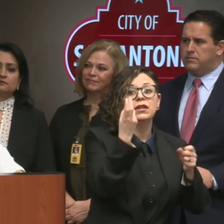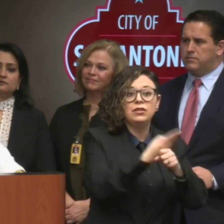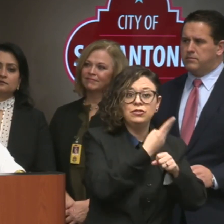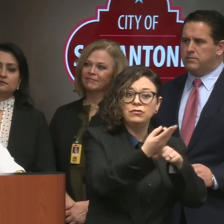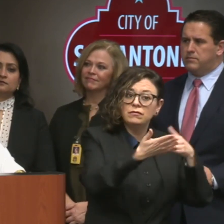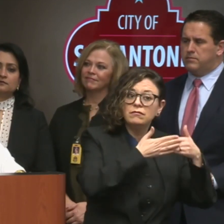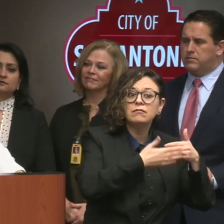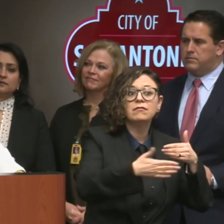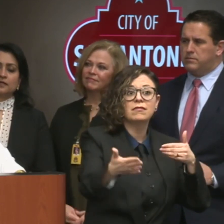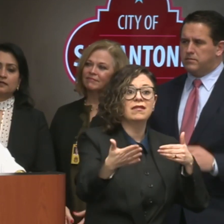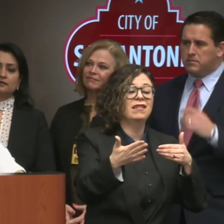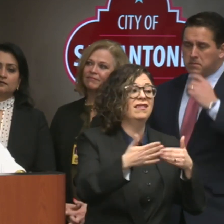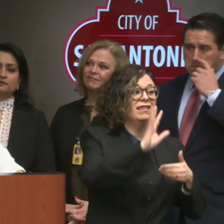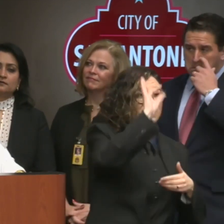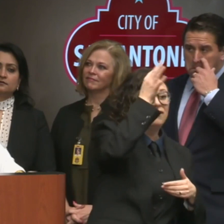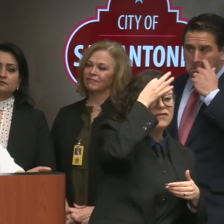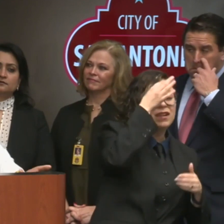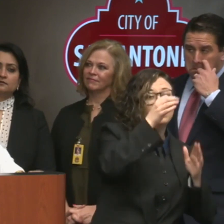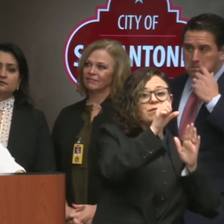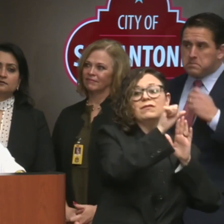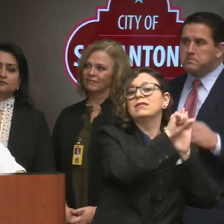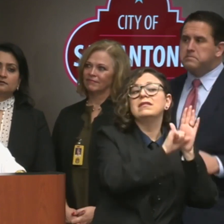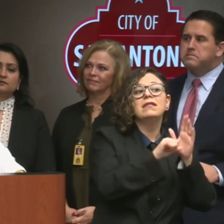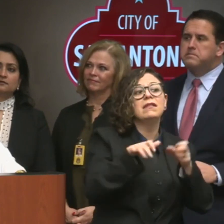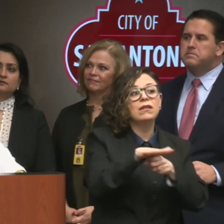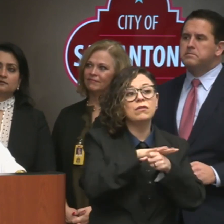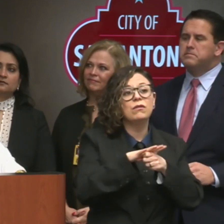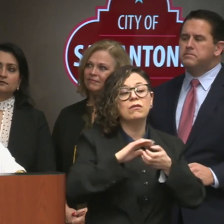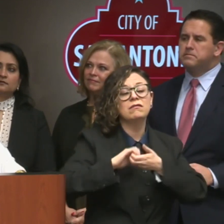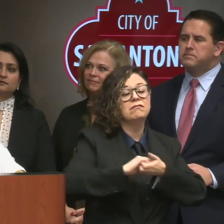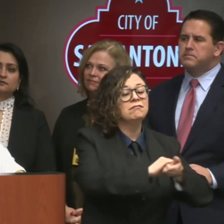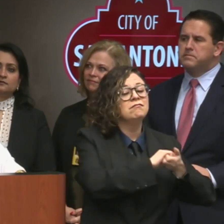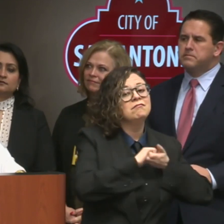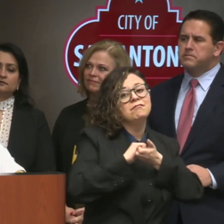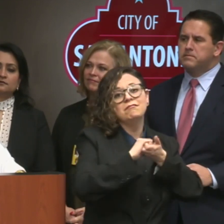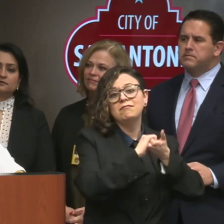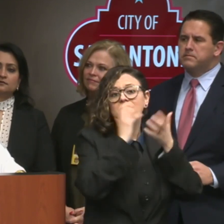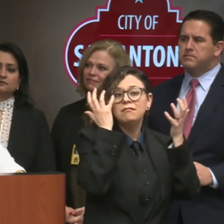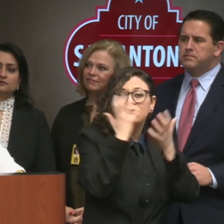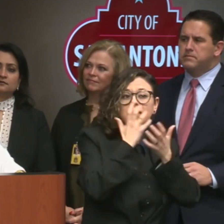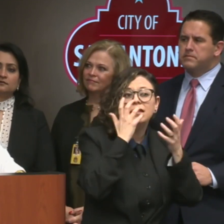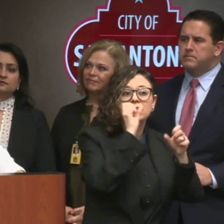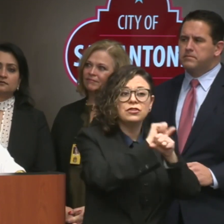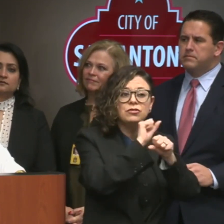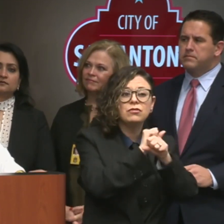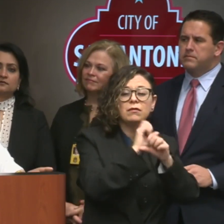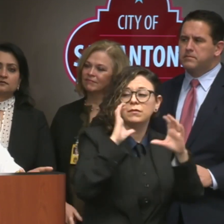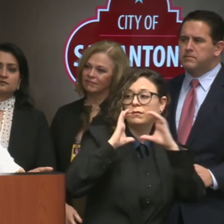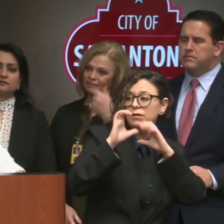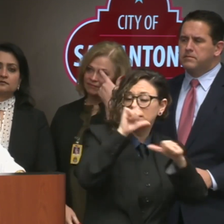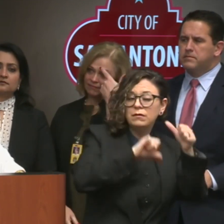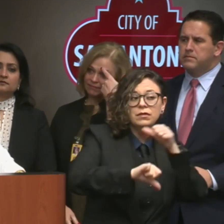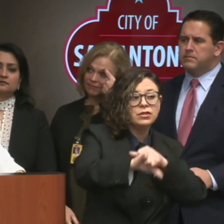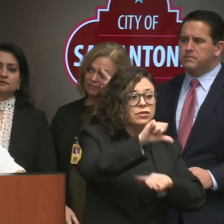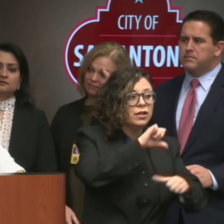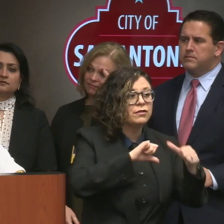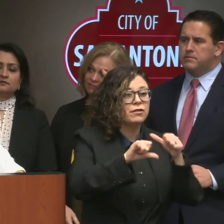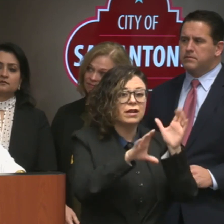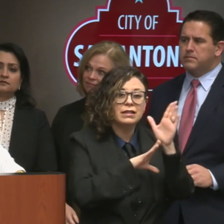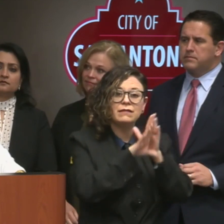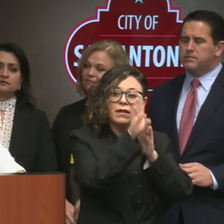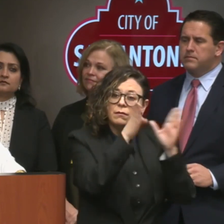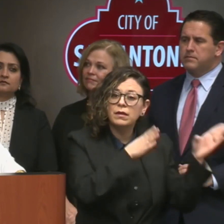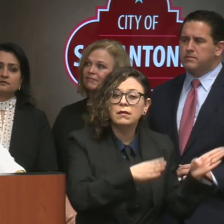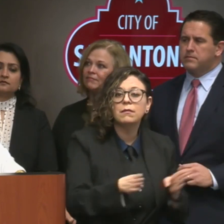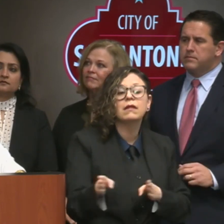partners, the city, we have done a really tremendous job as far as informing one another and having a plan set